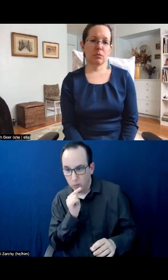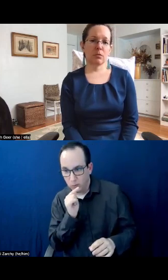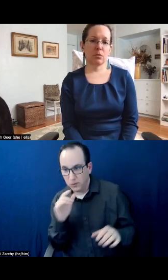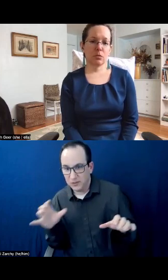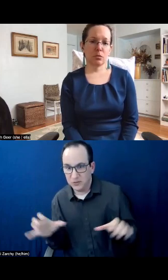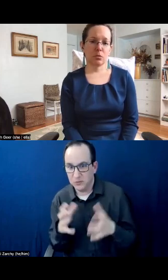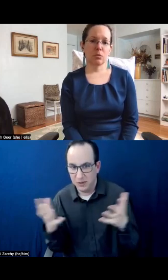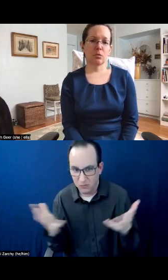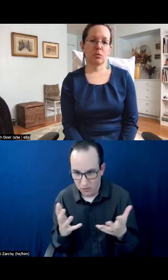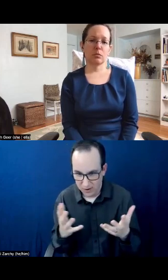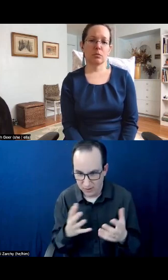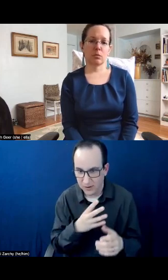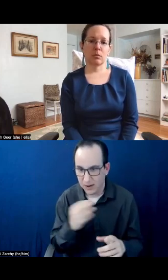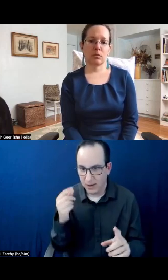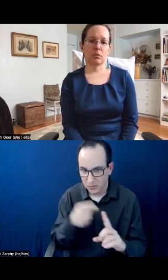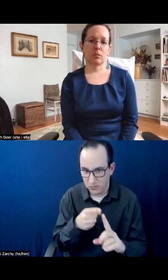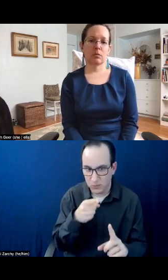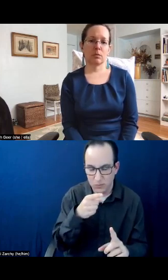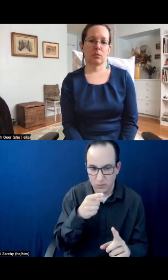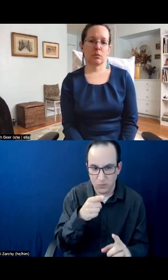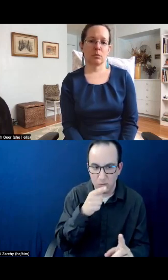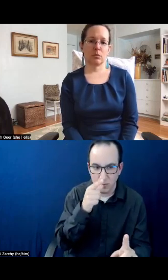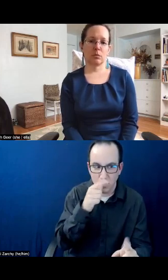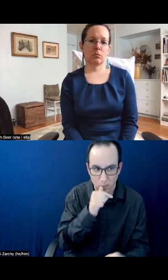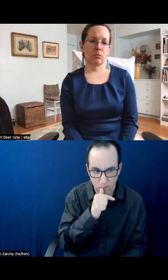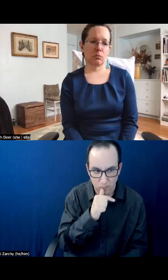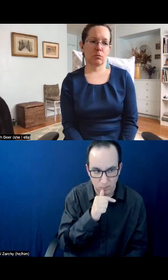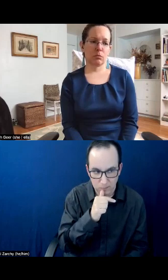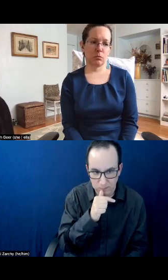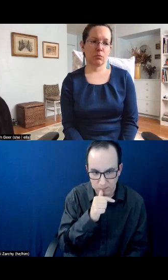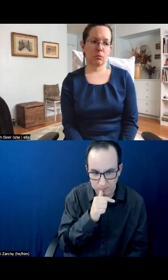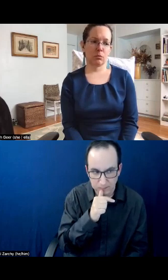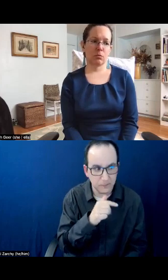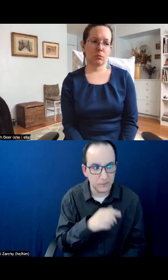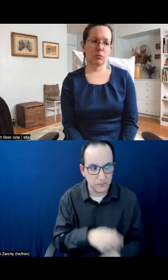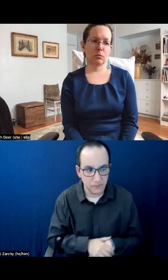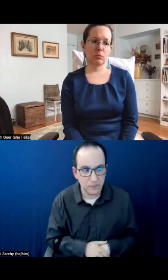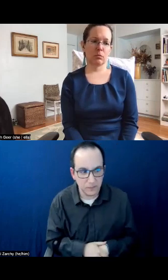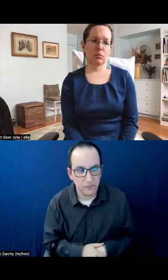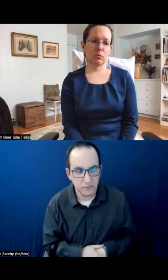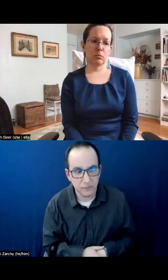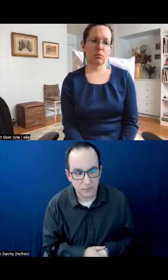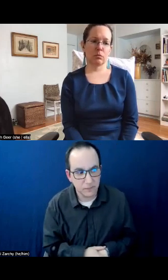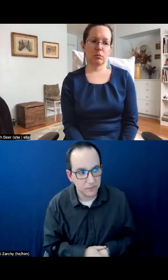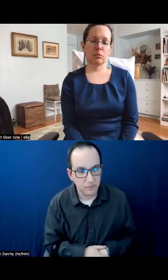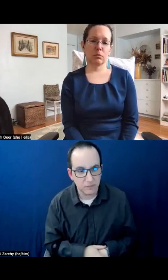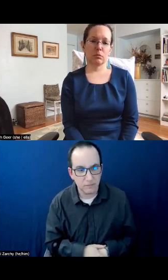to clarify and identify who the subject is, what the verb is, and who the object is.